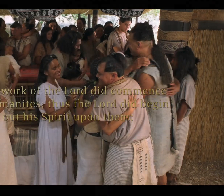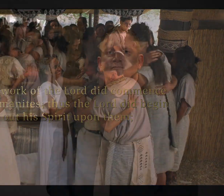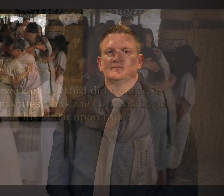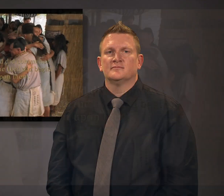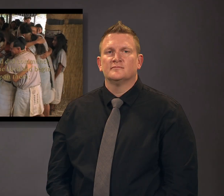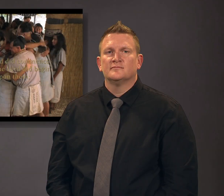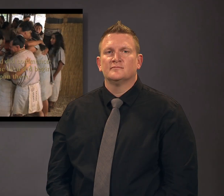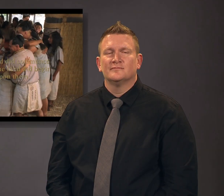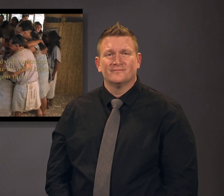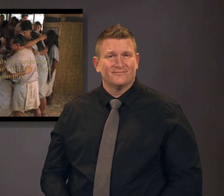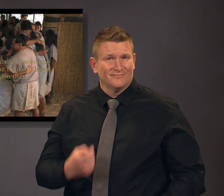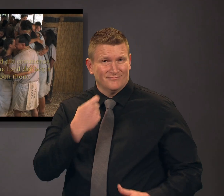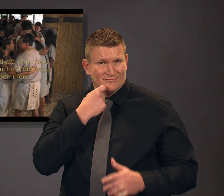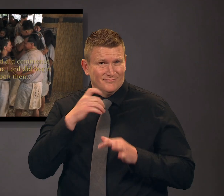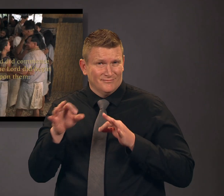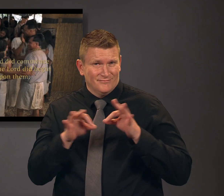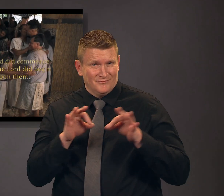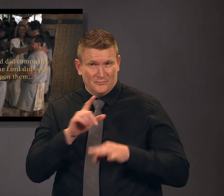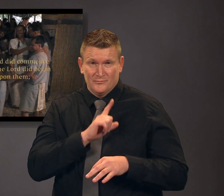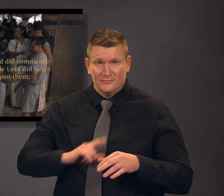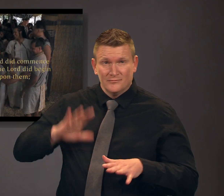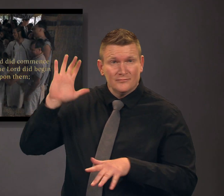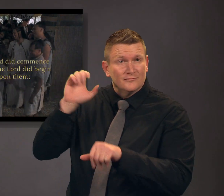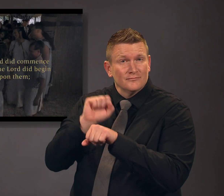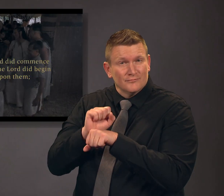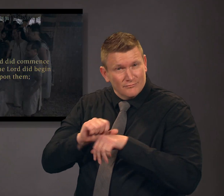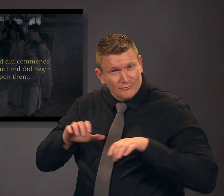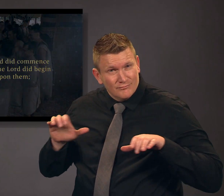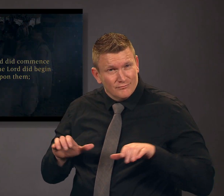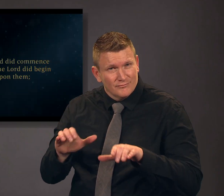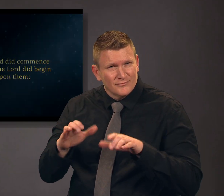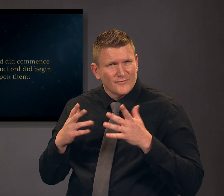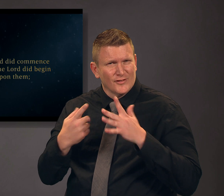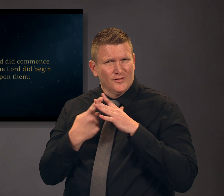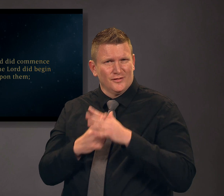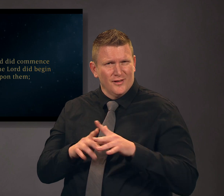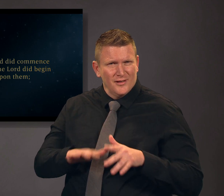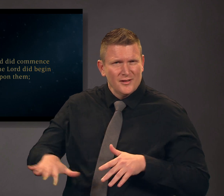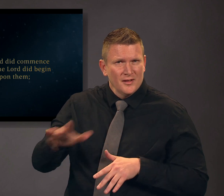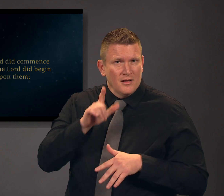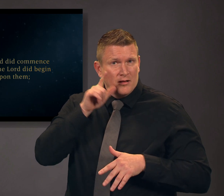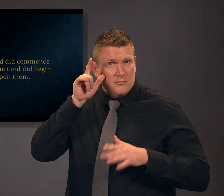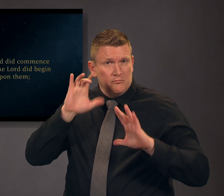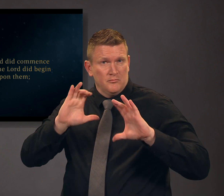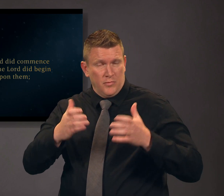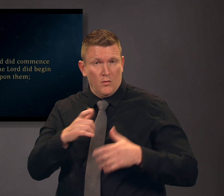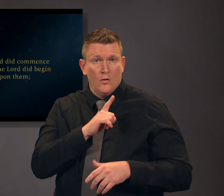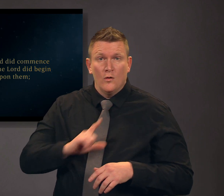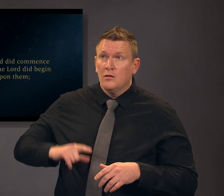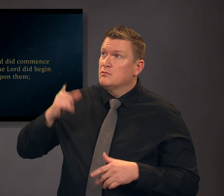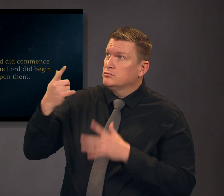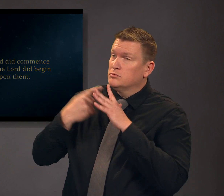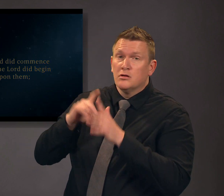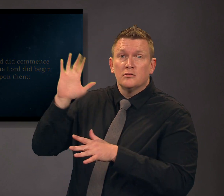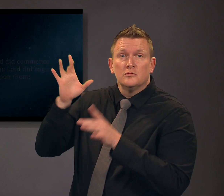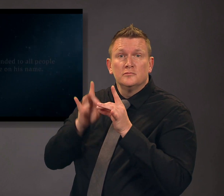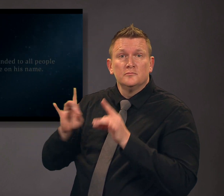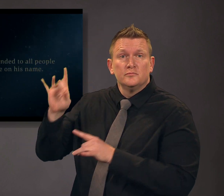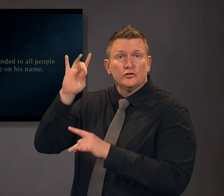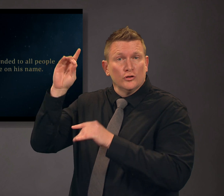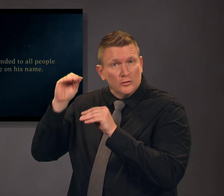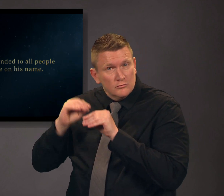And thus the work of the Lord did commence among the Lamanites. Thus the Lord did begin to pour out his spirit upon